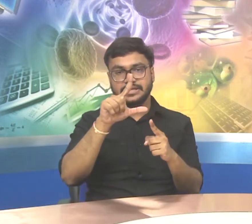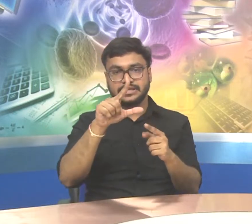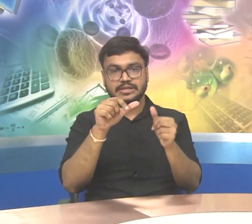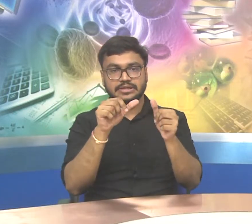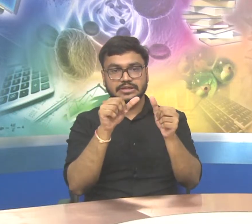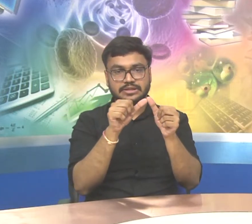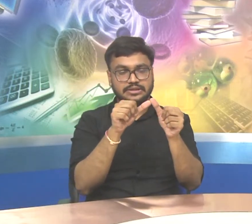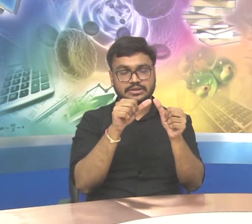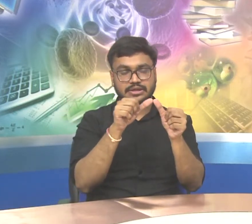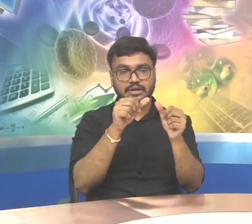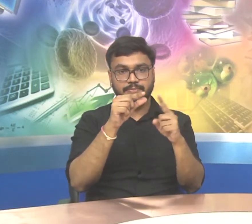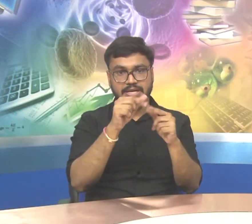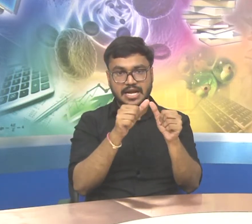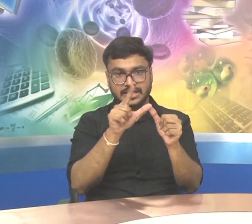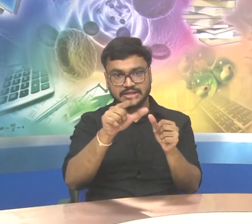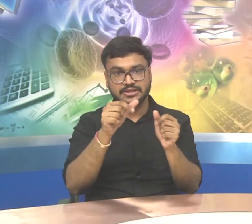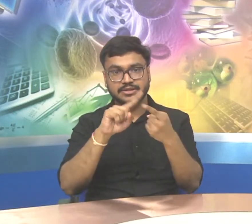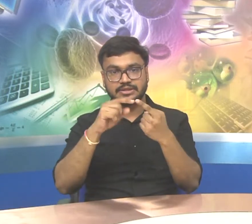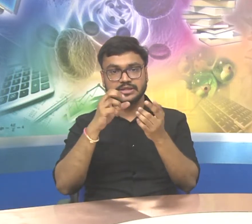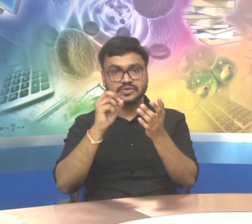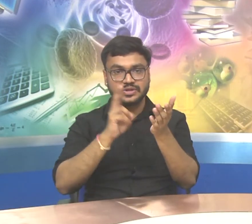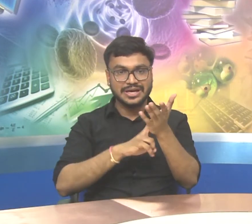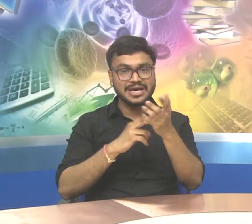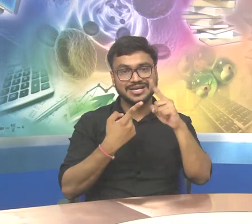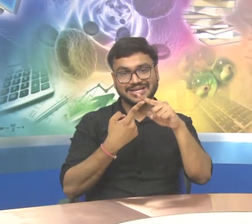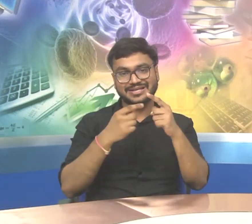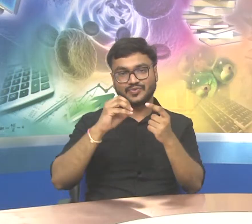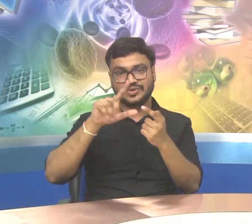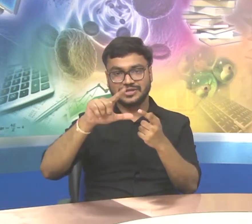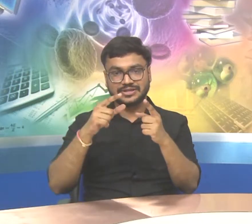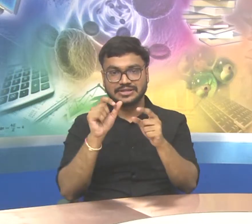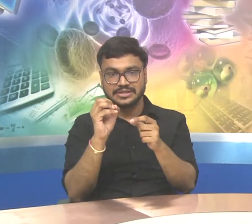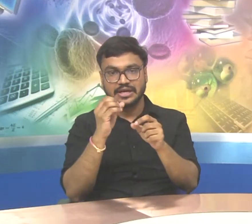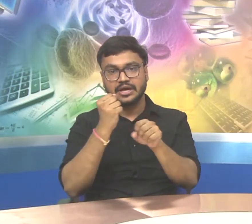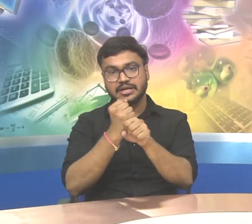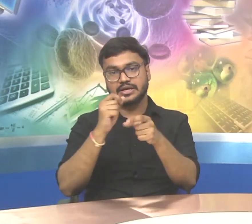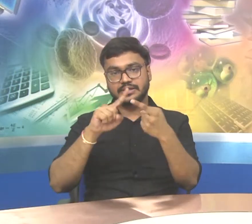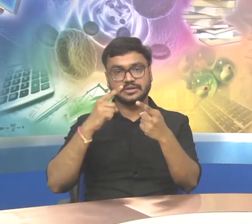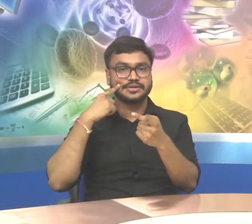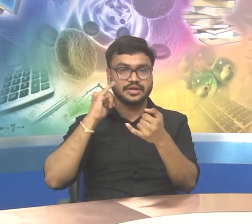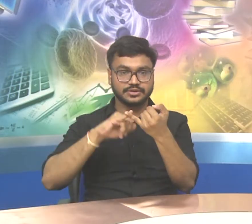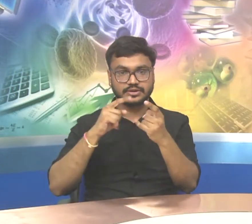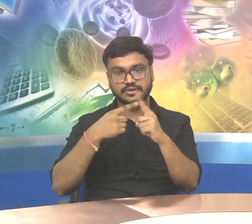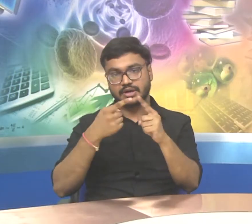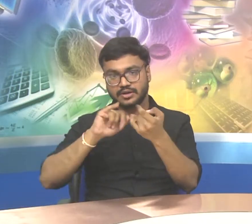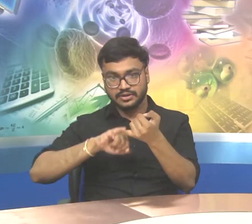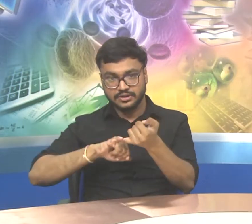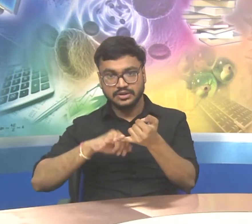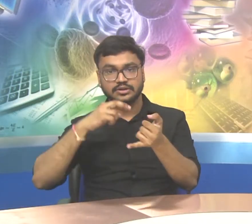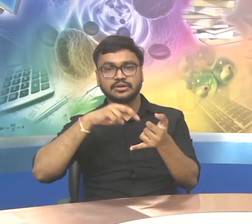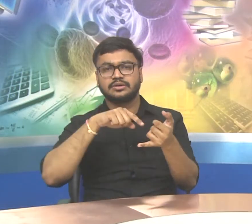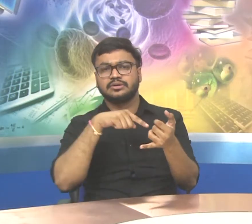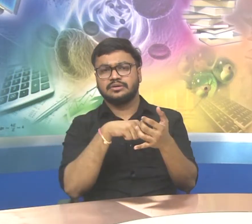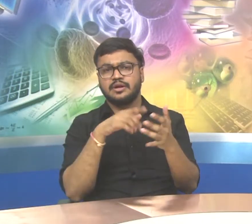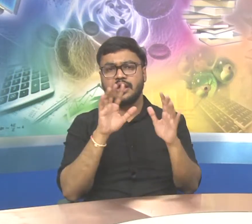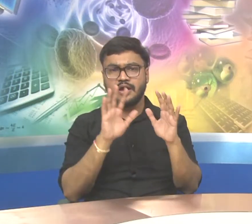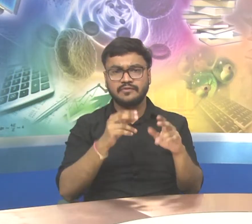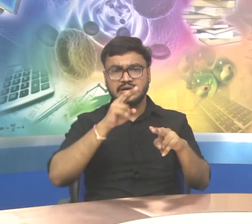And scientists called paleontologists study these fossils to trace the history